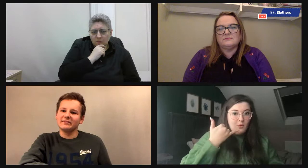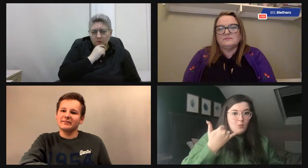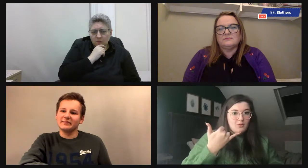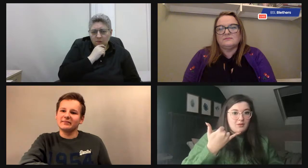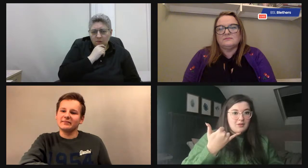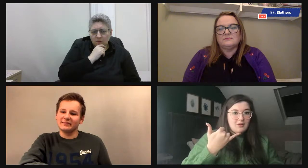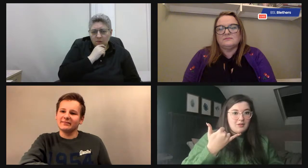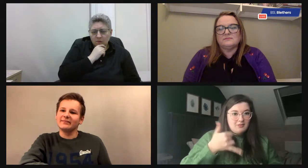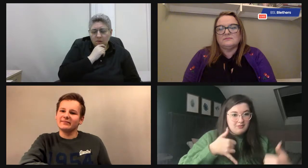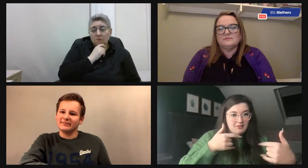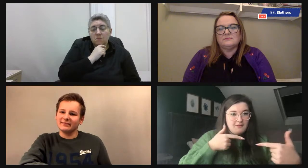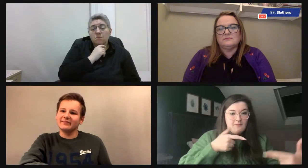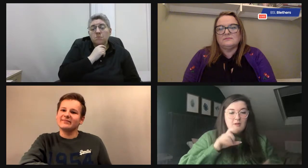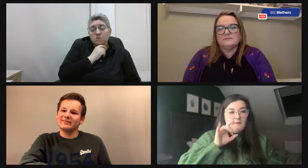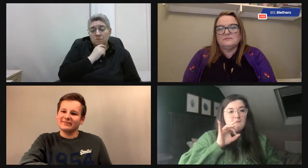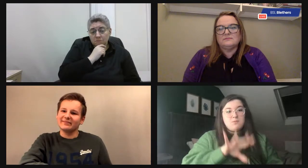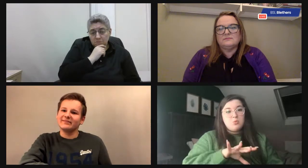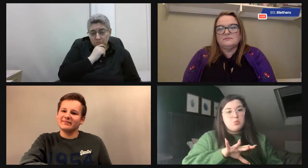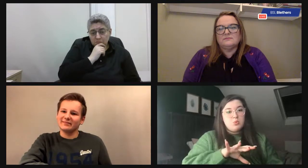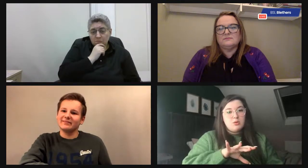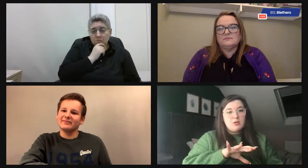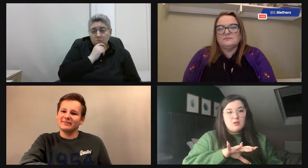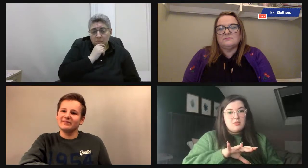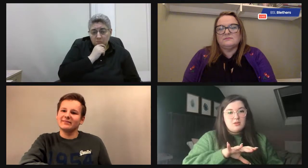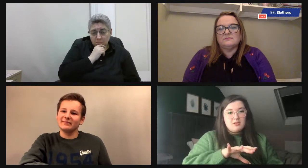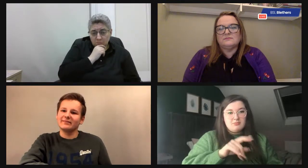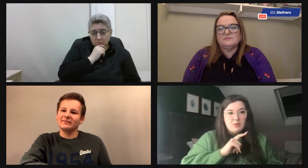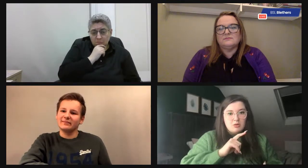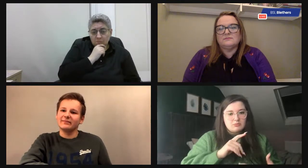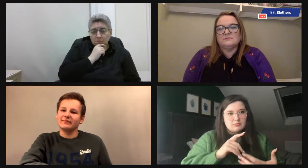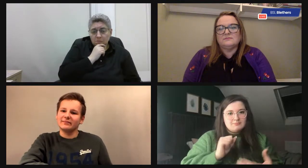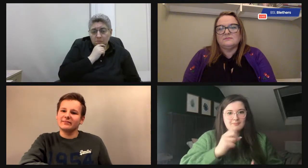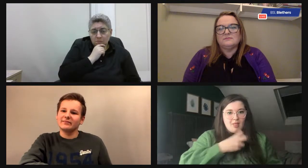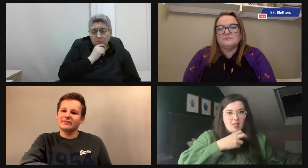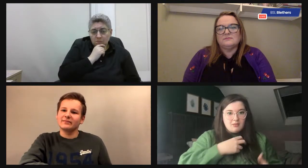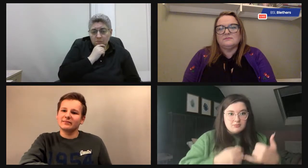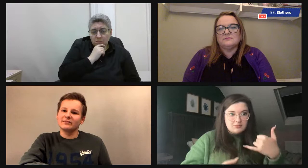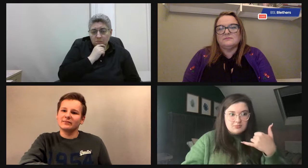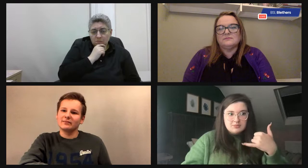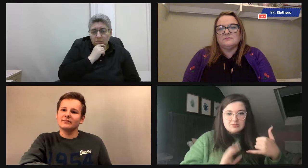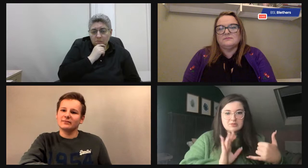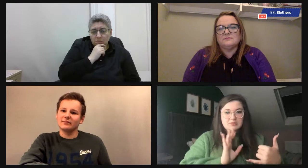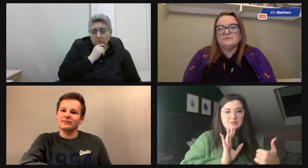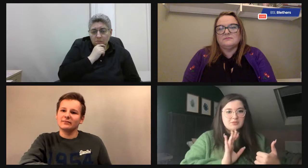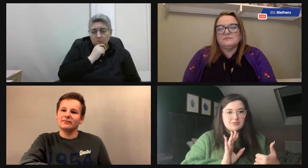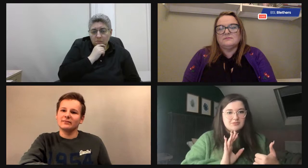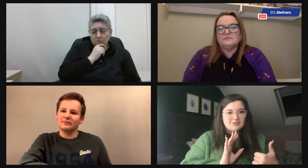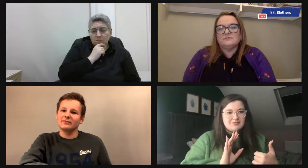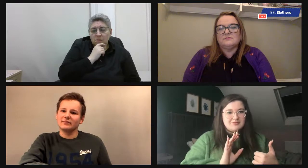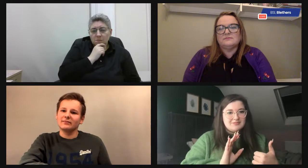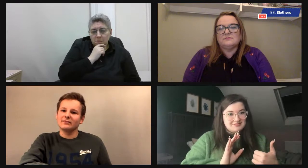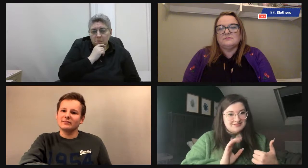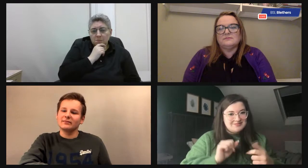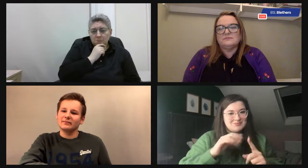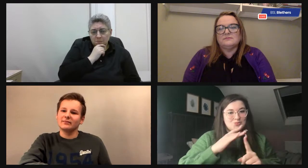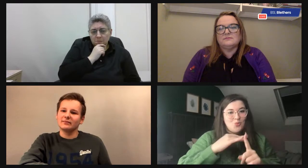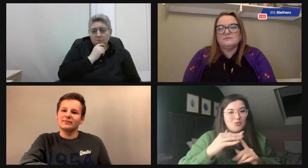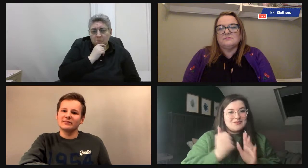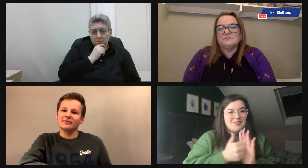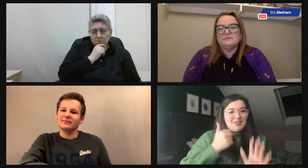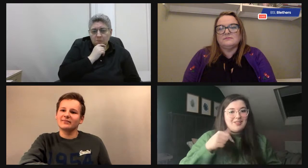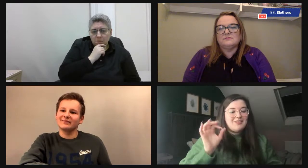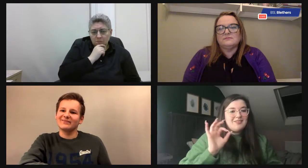people, the culture for them is they can't be bothered with the phone anymore. They don't like it, makes